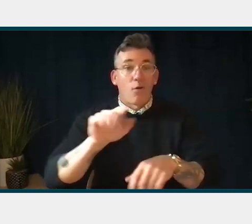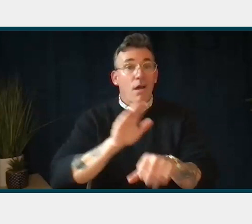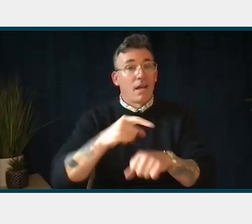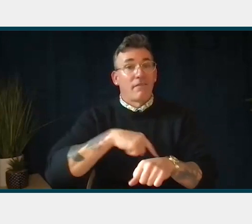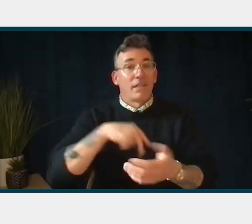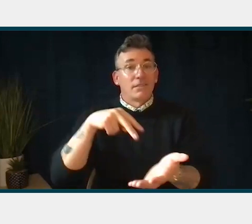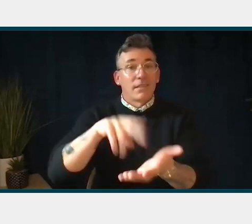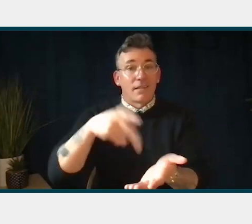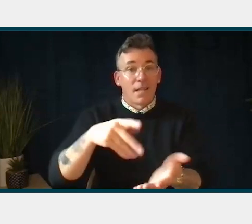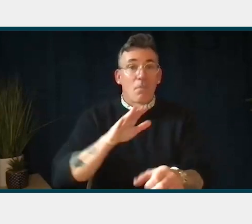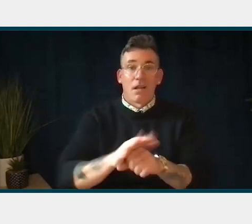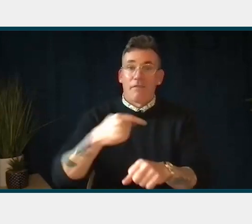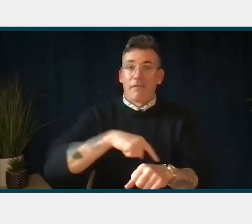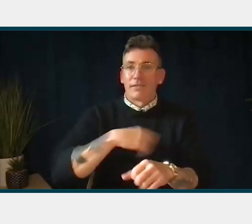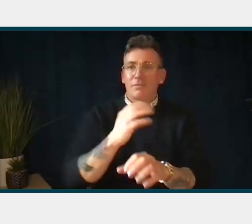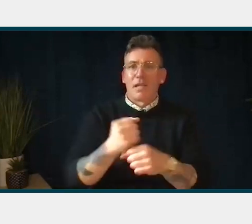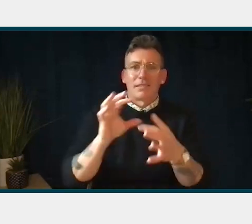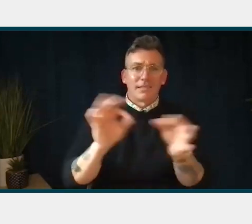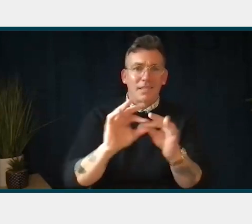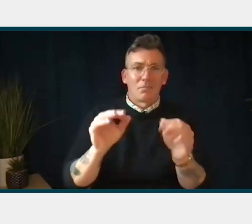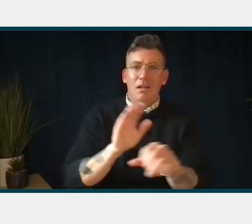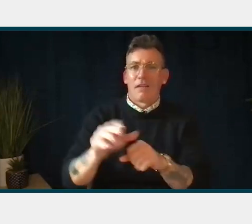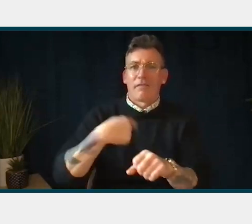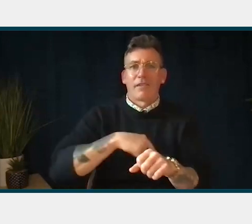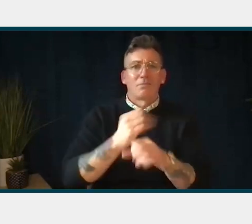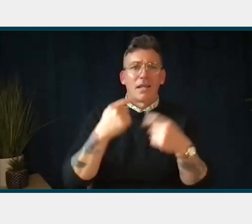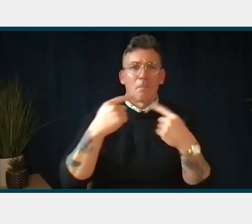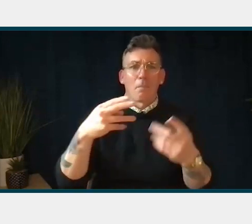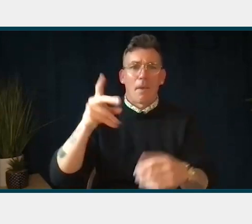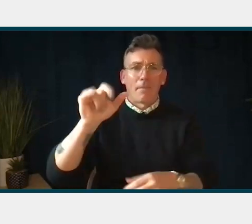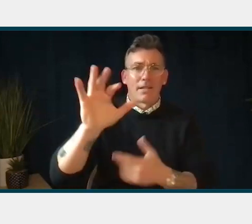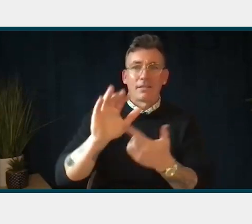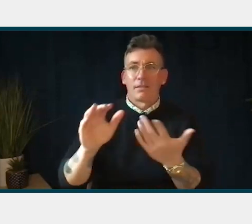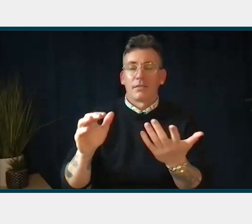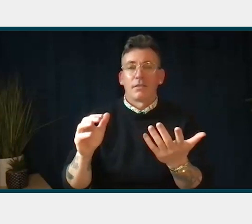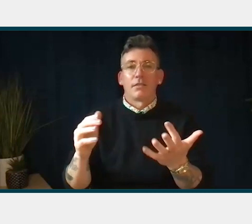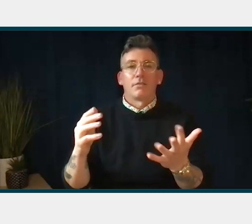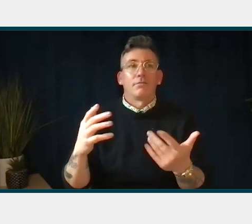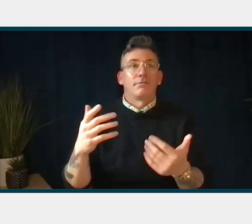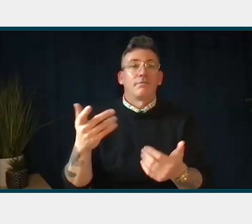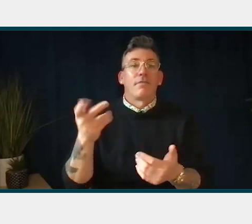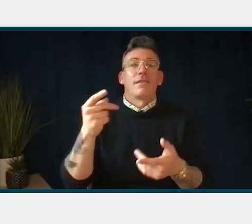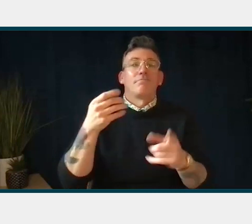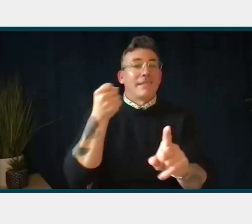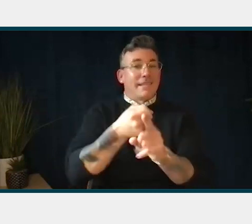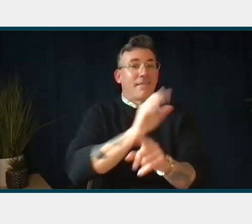And if enough of us walk out, if enough of us stand up to this, if enough of us make a statement, make a stance, make it